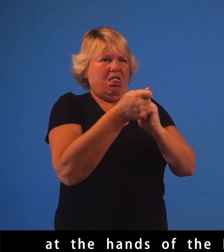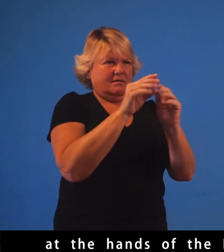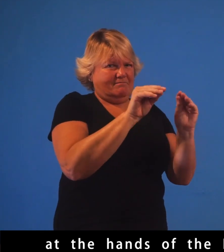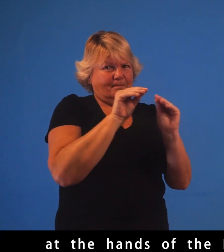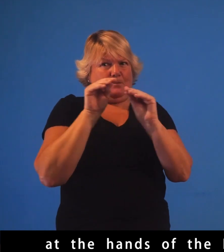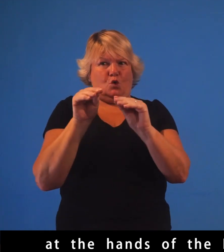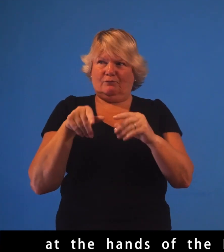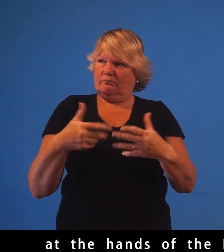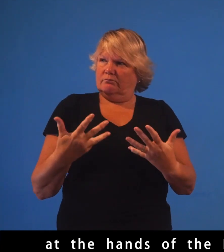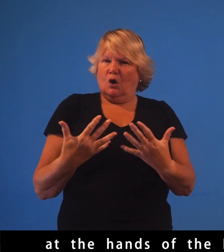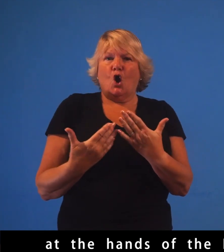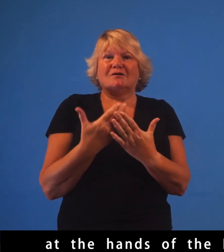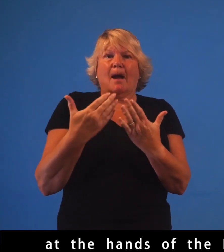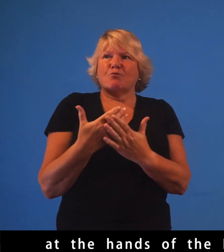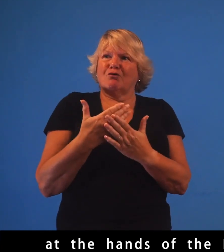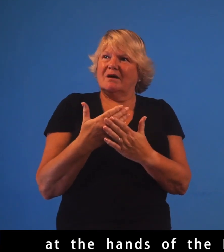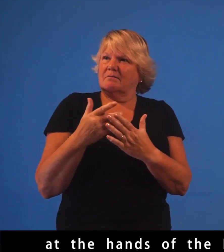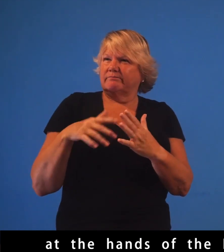backstreet.